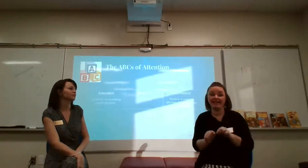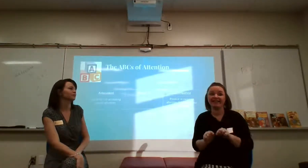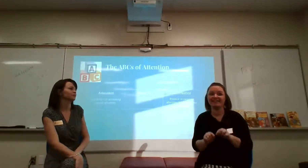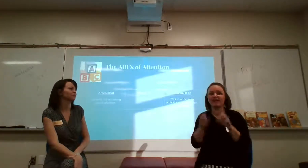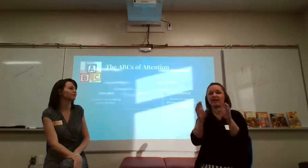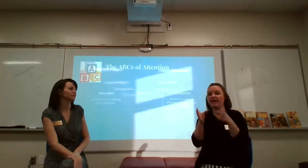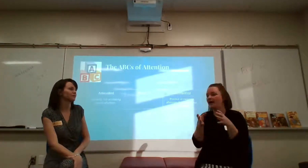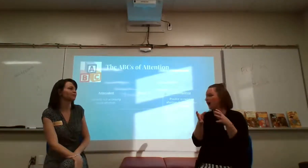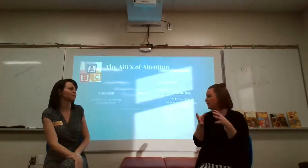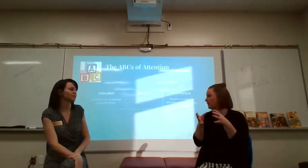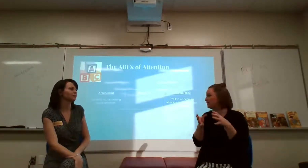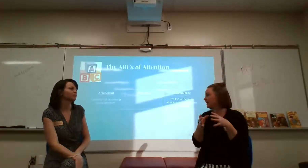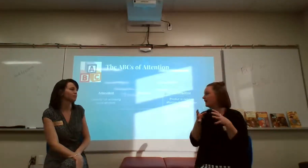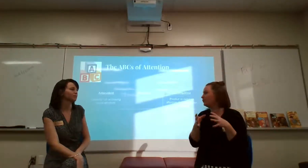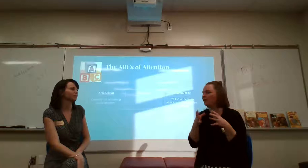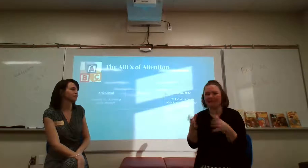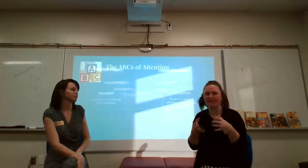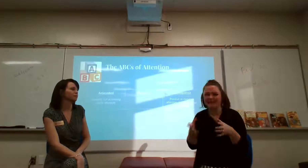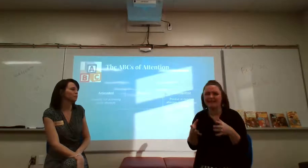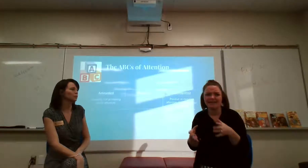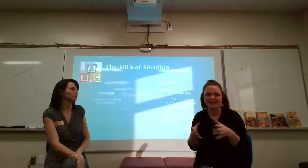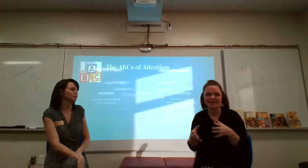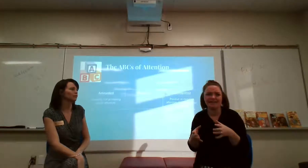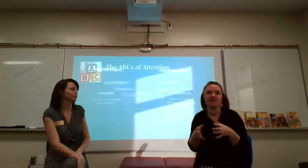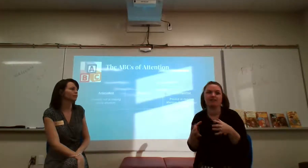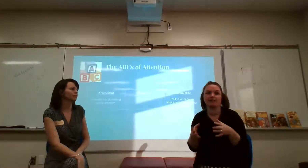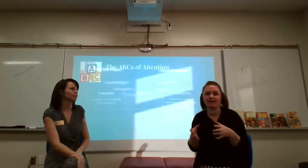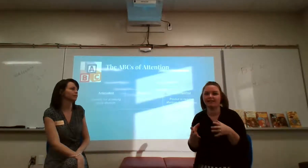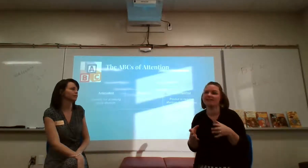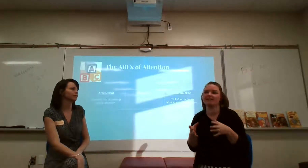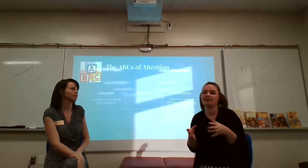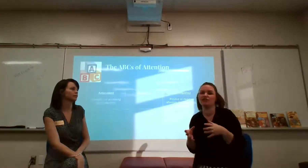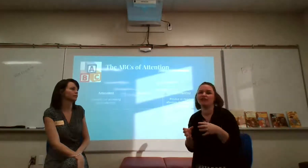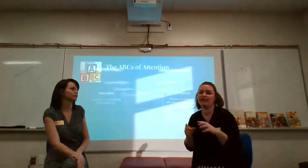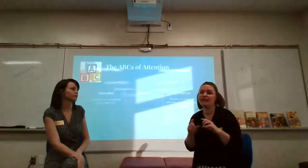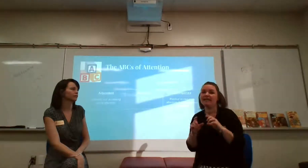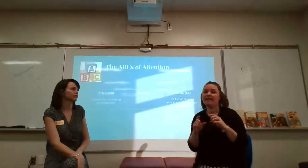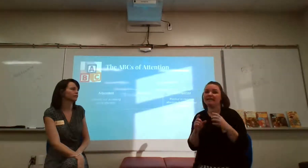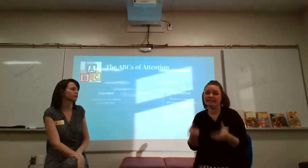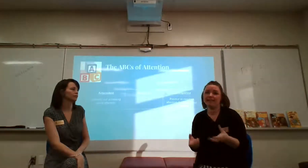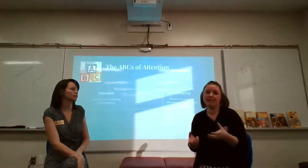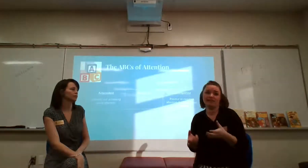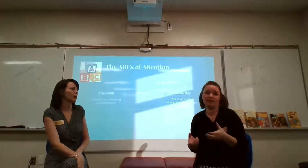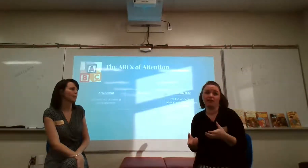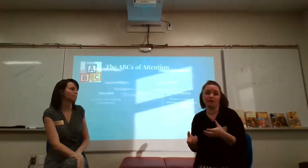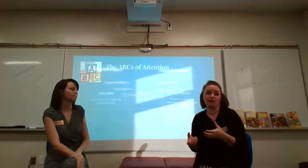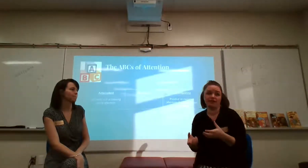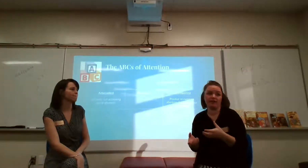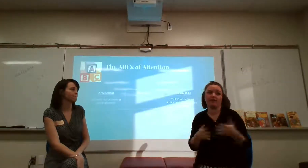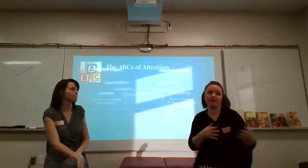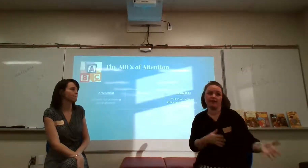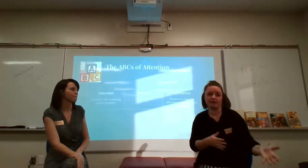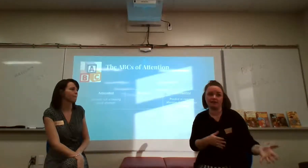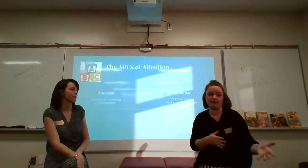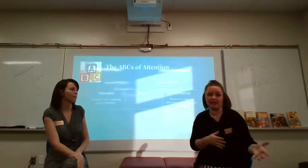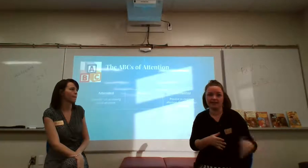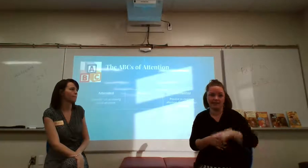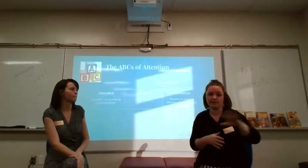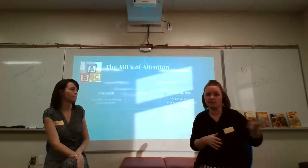second. So often they say, well, he is accessing attention. He's been accessing attention all day. Some kiddos need a lot more than others, and that's due to setting events, which we're